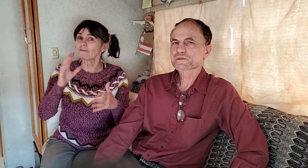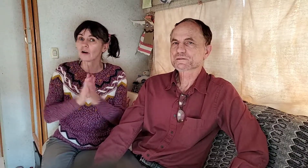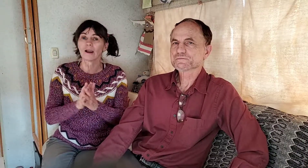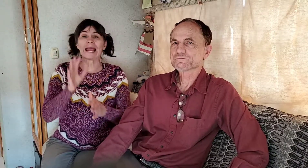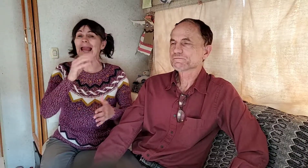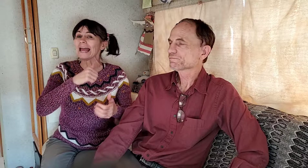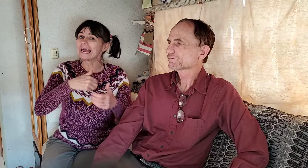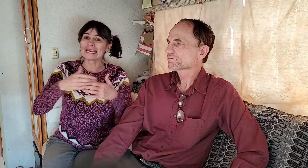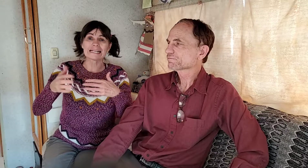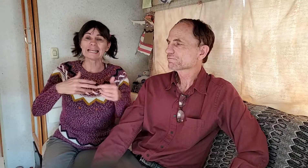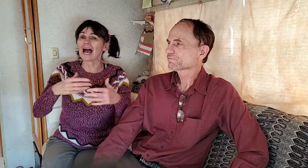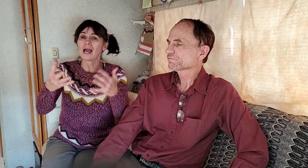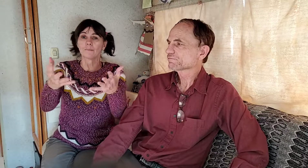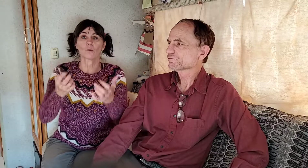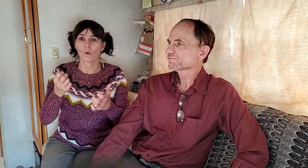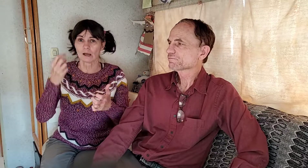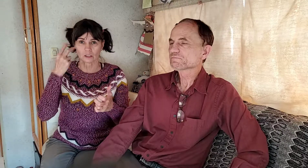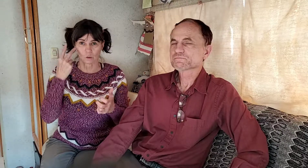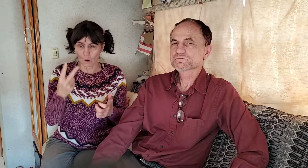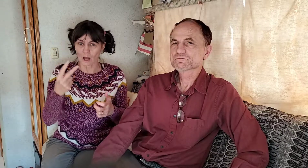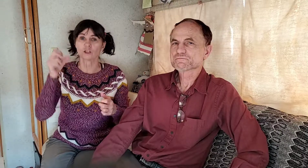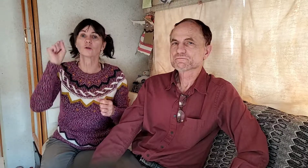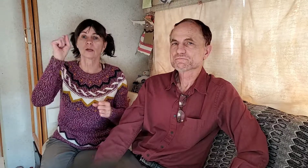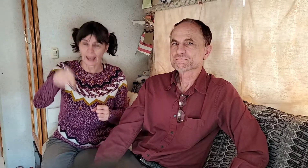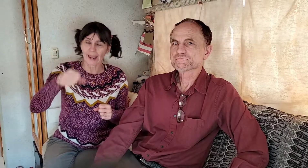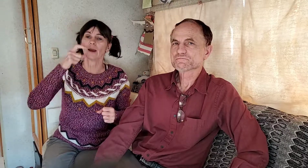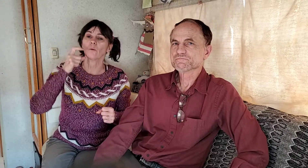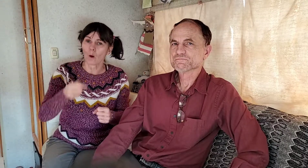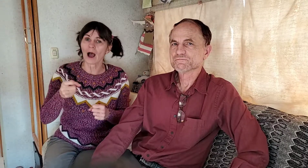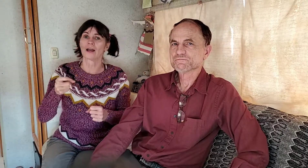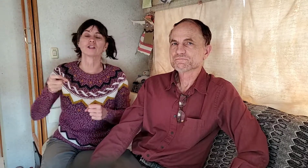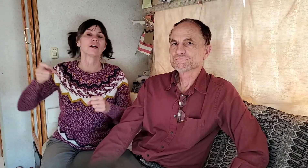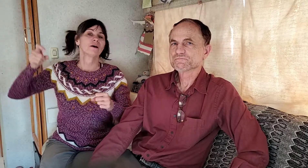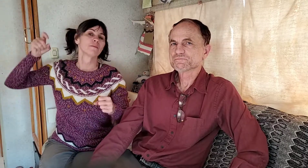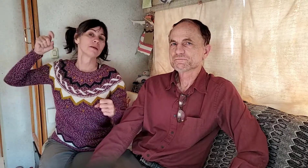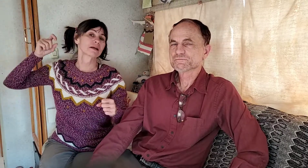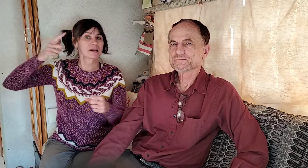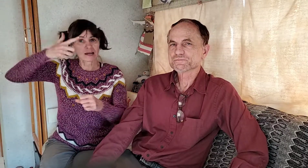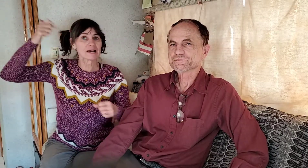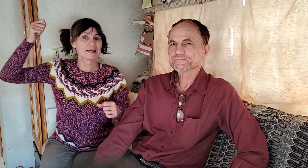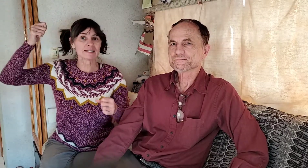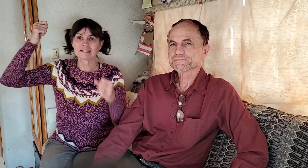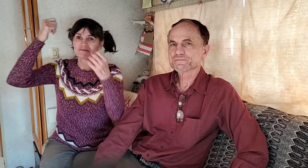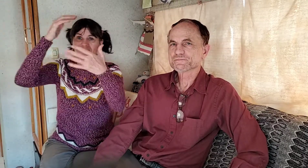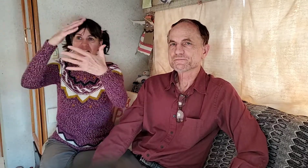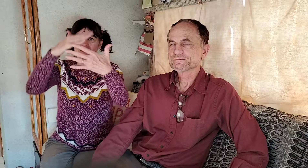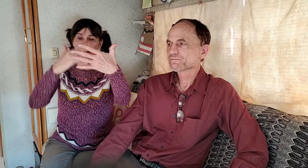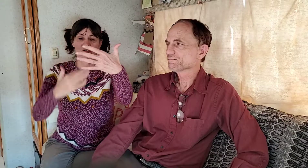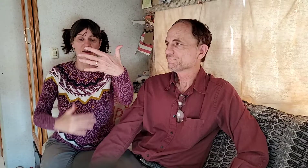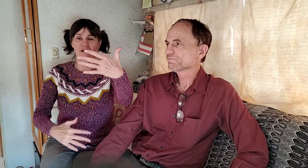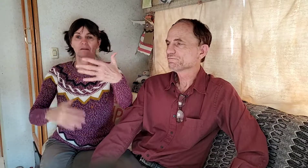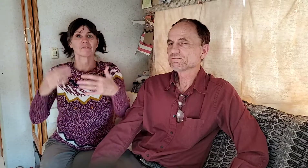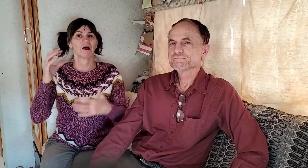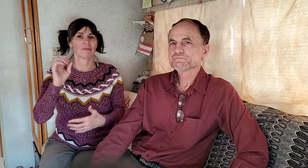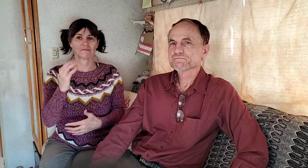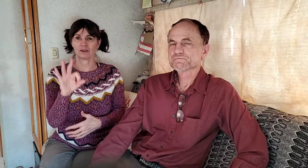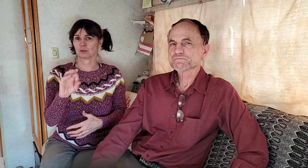However, anytime you want to watch, you can watch because it's all there on the Facebook